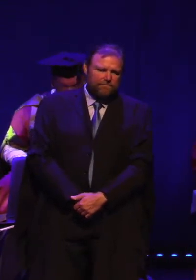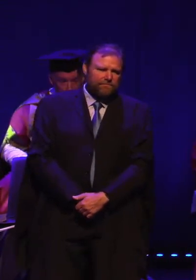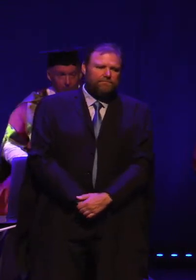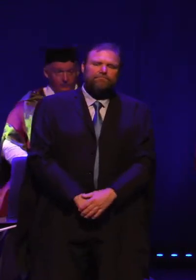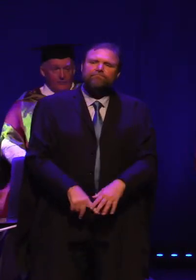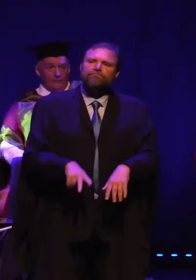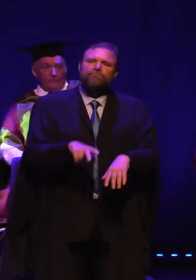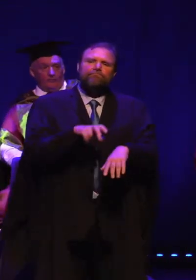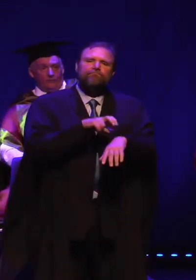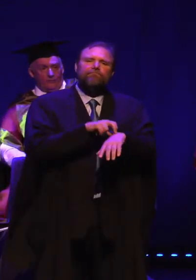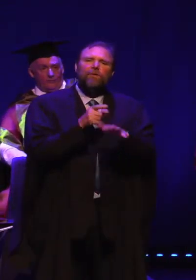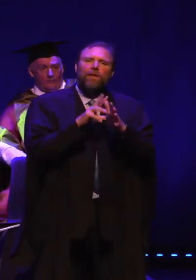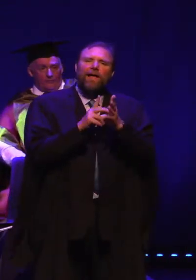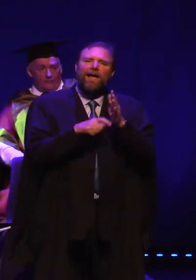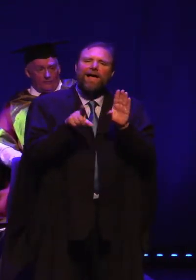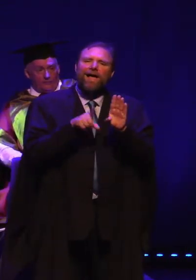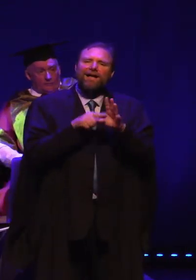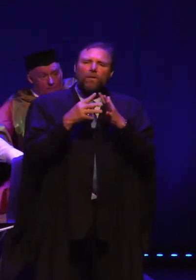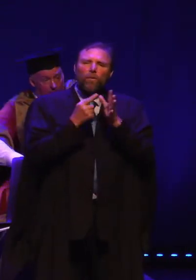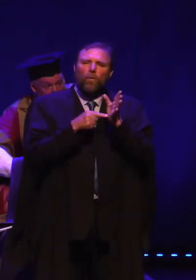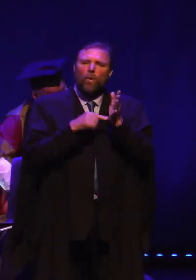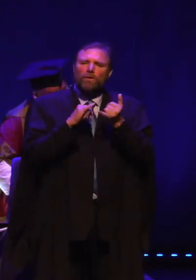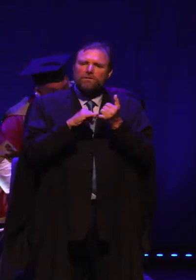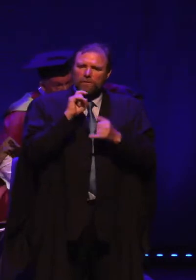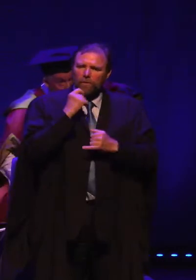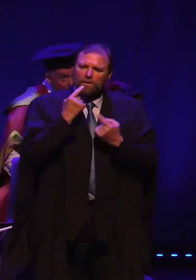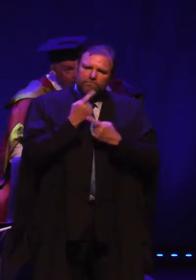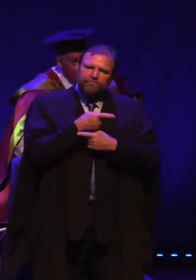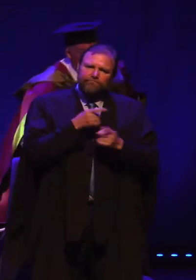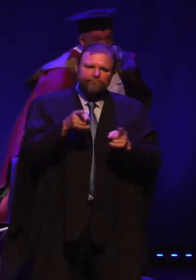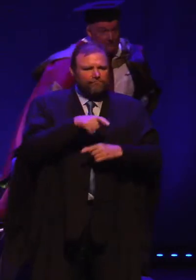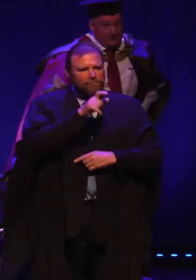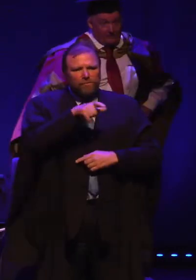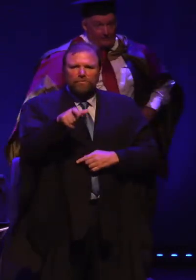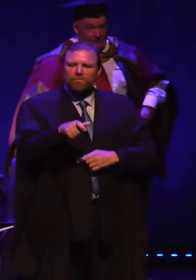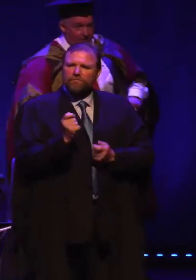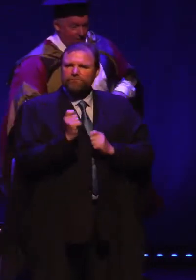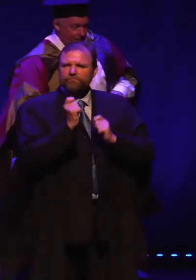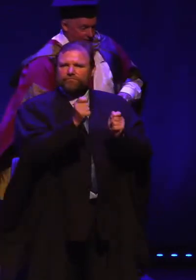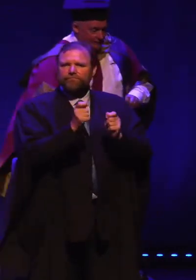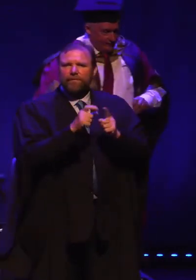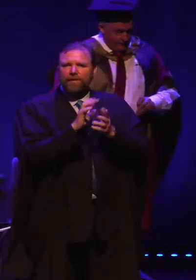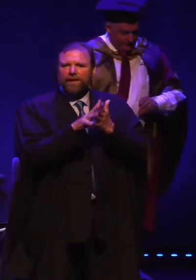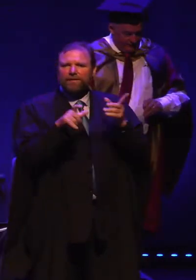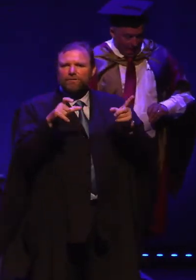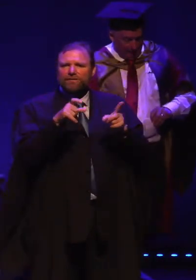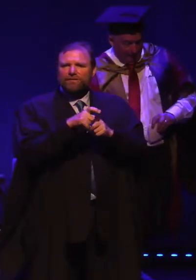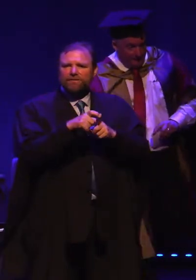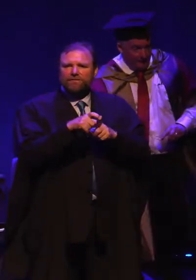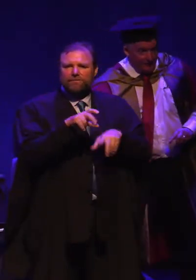Dr. Andy Watts will announce the student awarded Doctor of Philosophy.